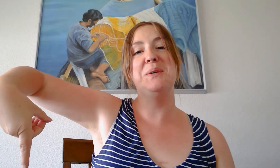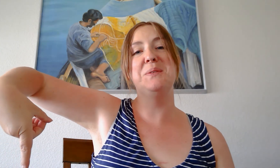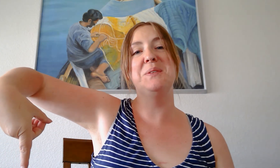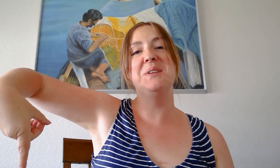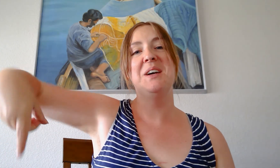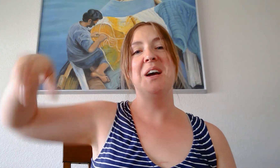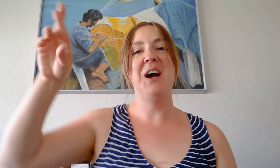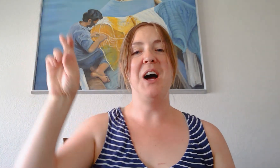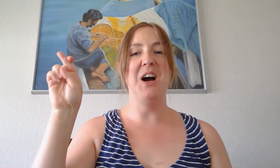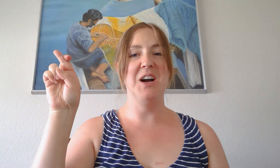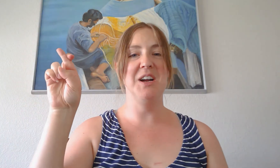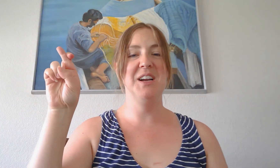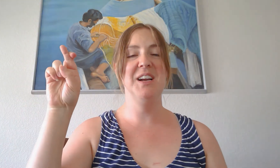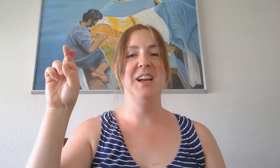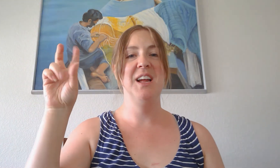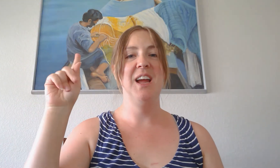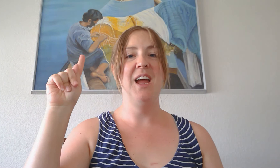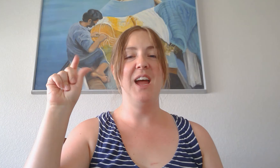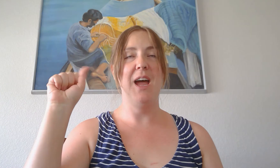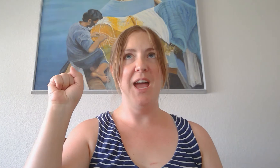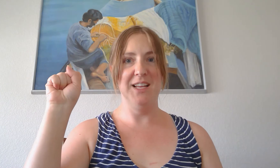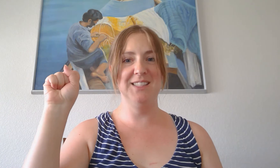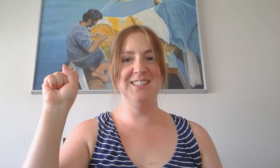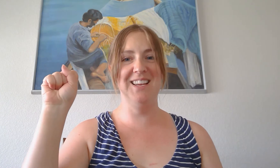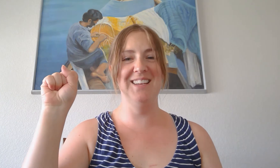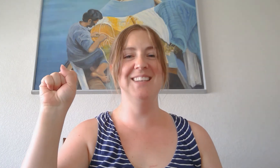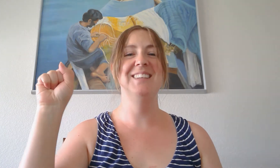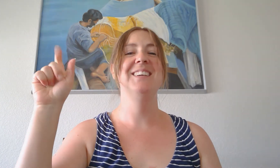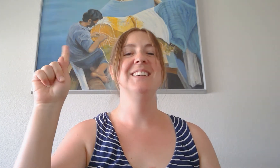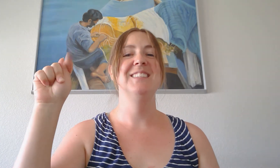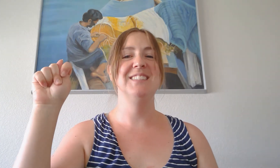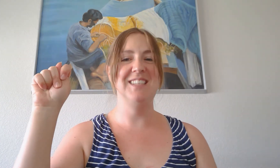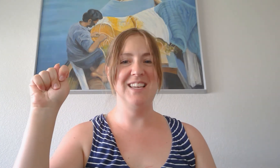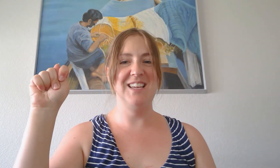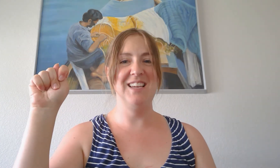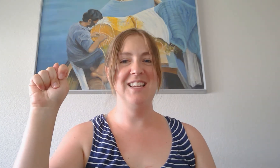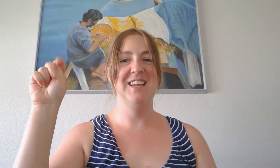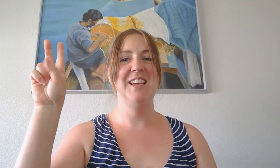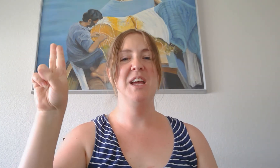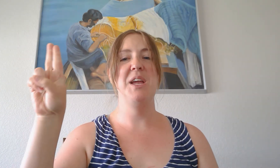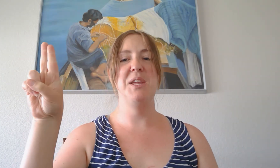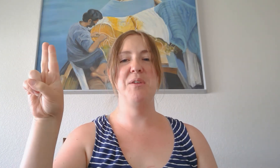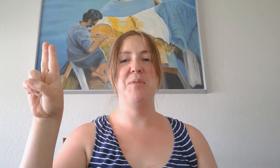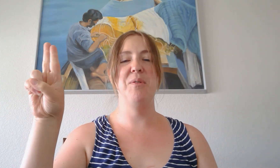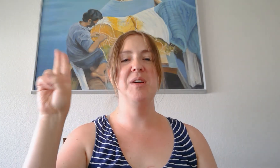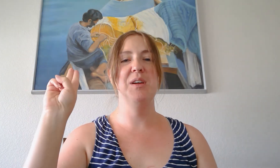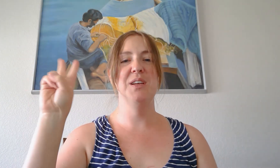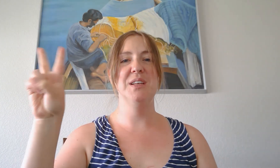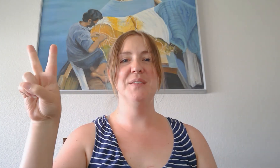Q, R, S, T, U,